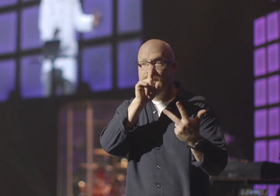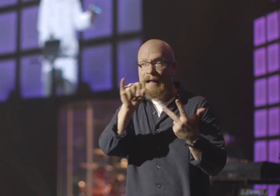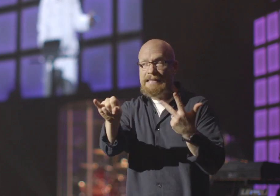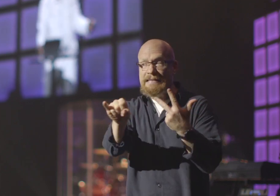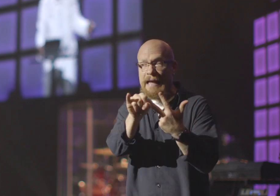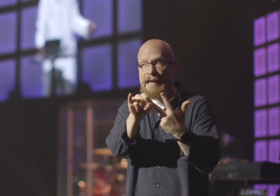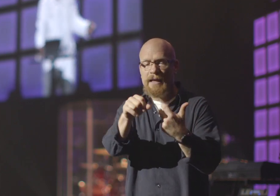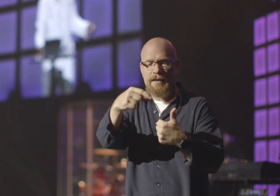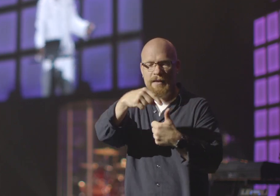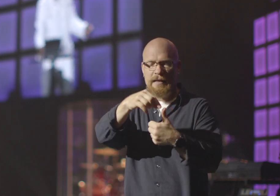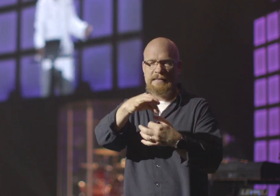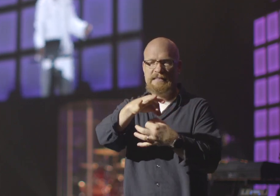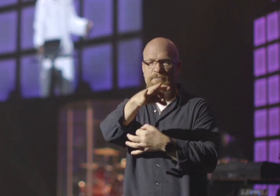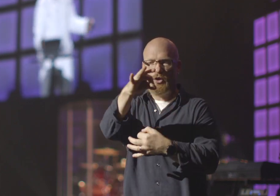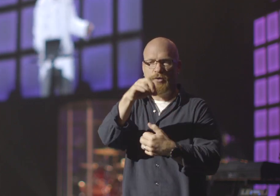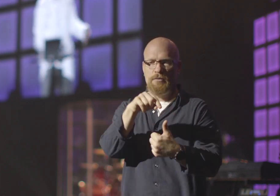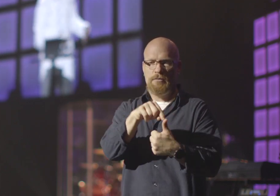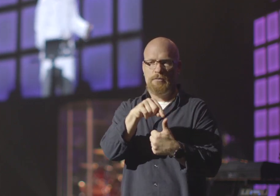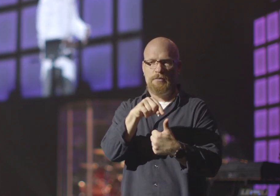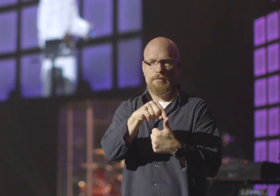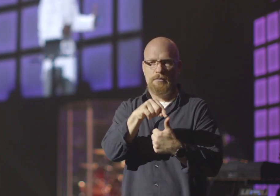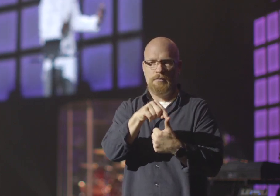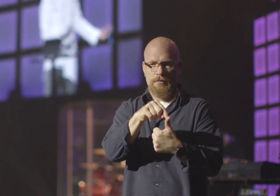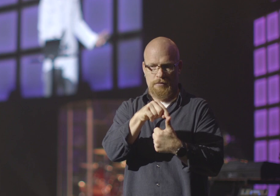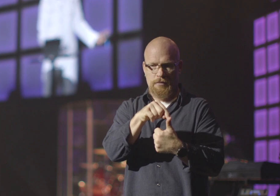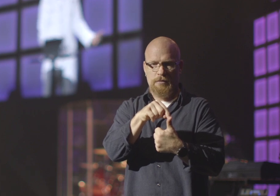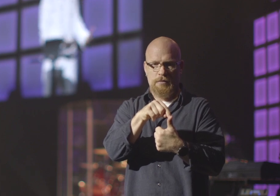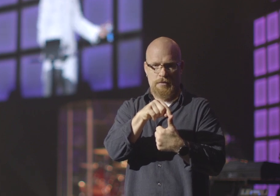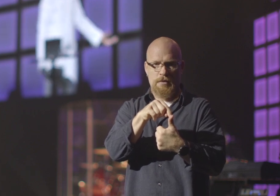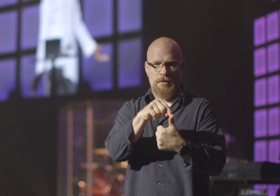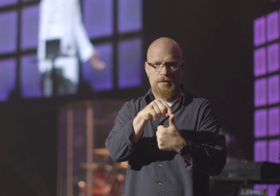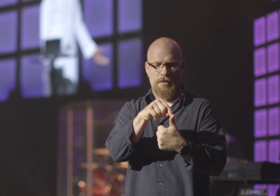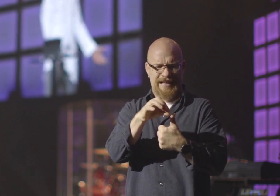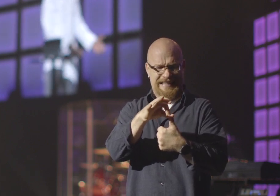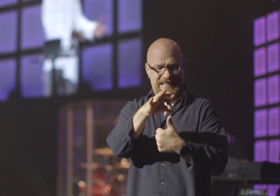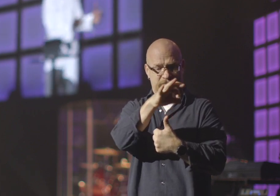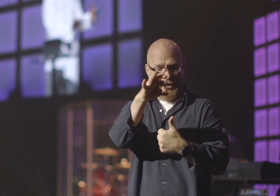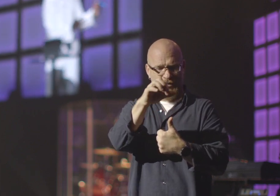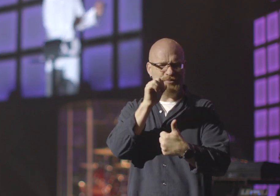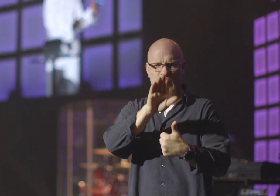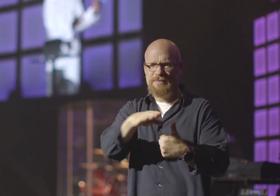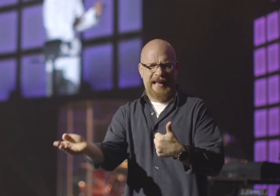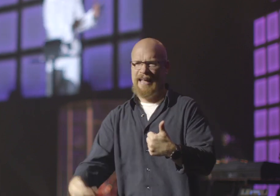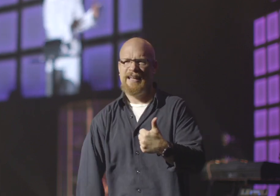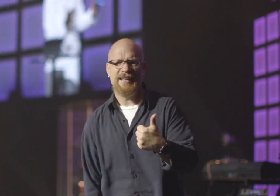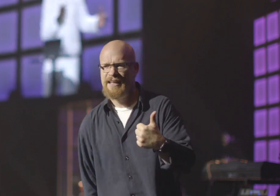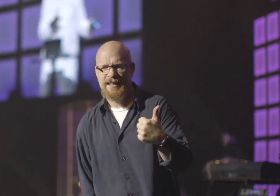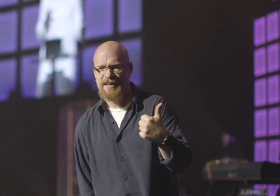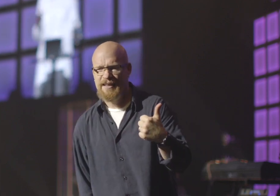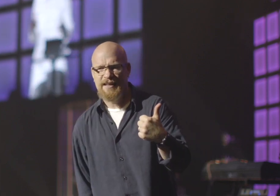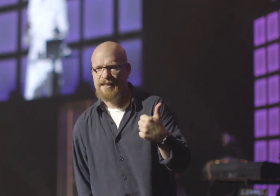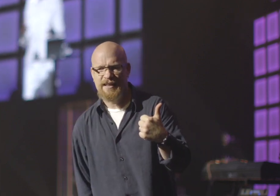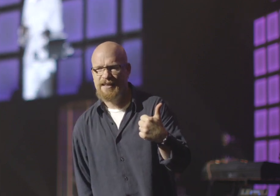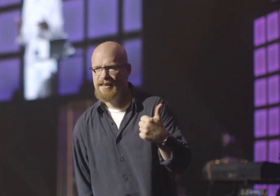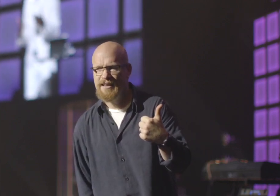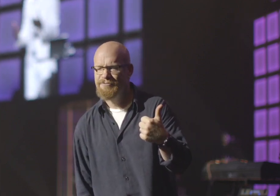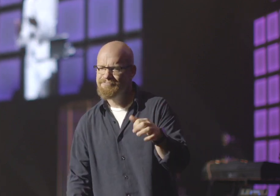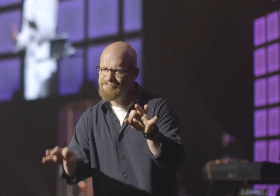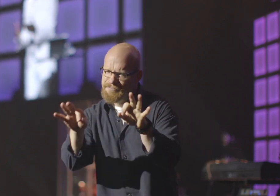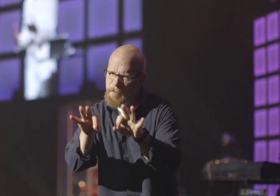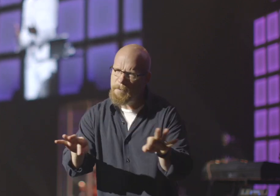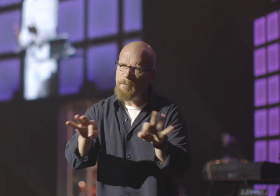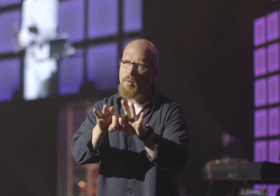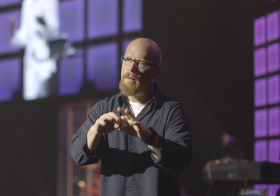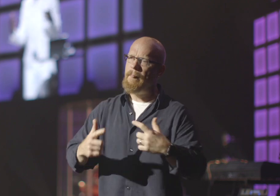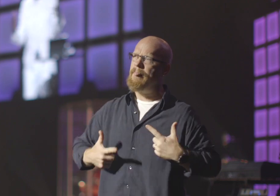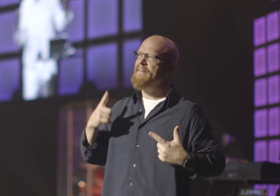that's why if you ever understand that, you'll really, spirits never die. You'll never die. But it's so important where you'll spend eternity